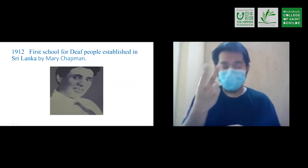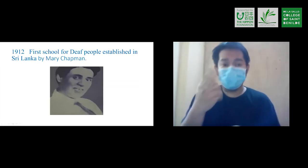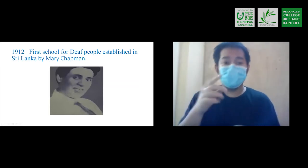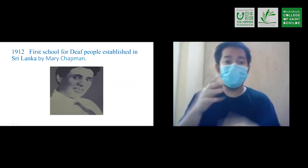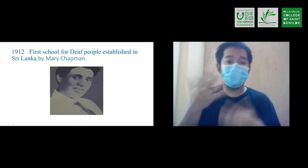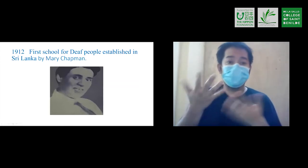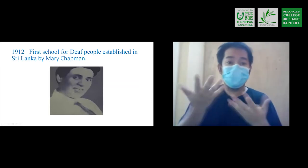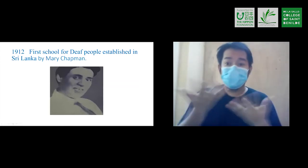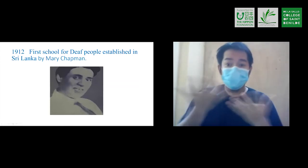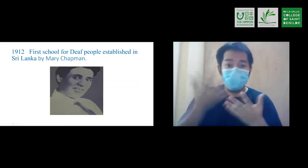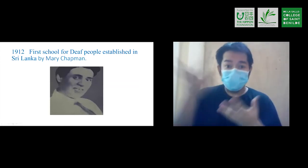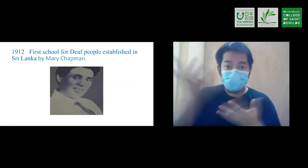In 1912,